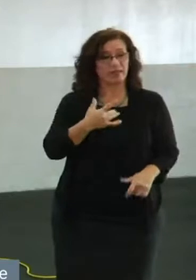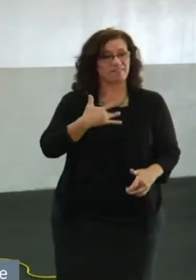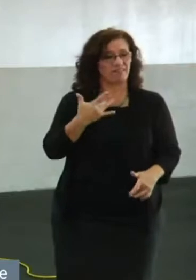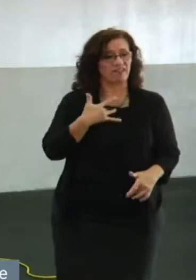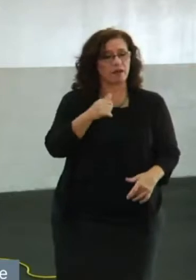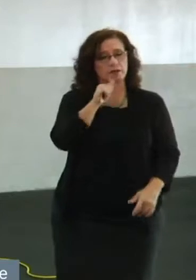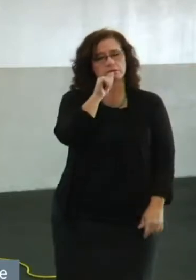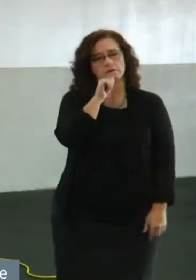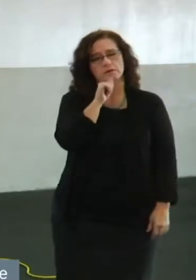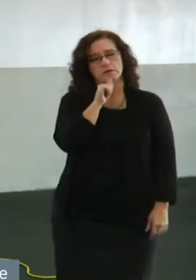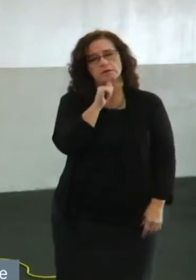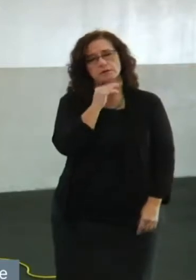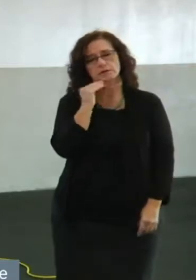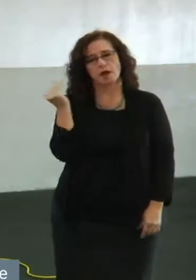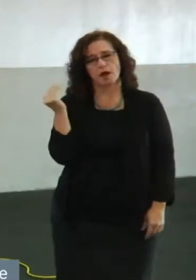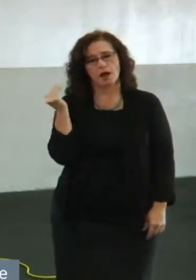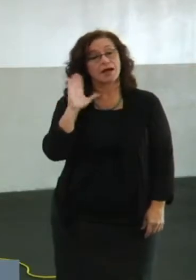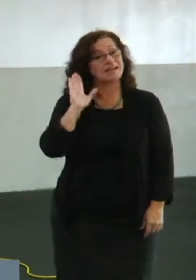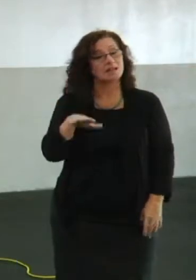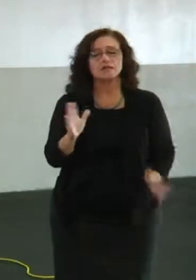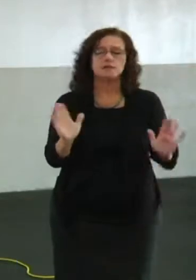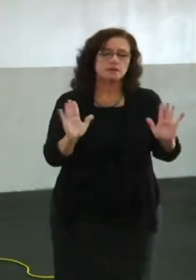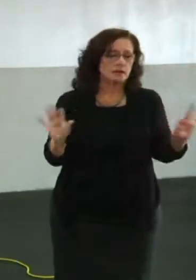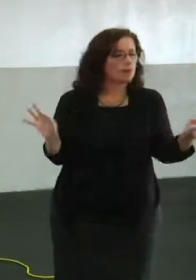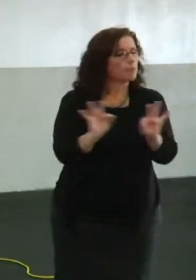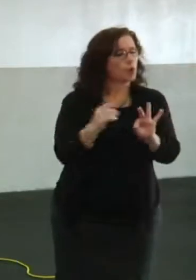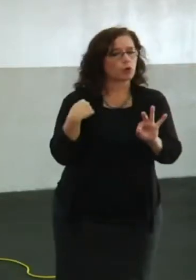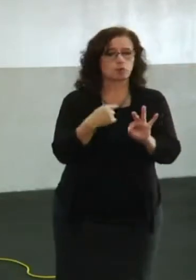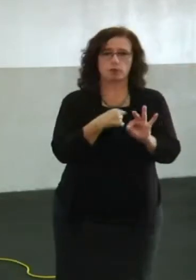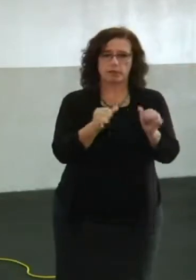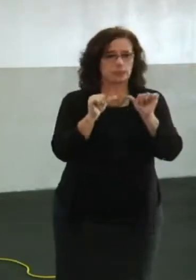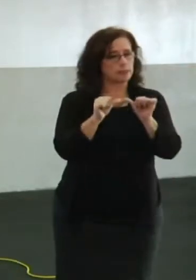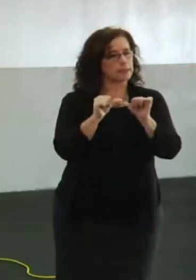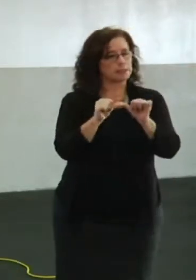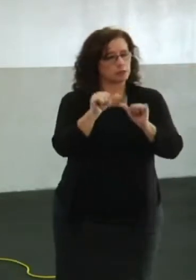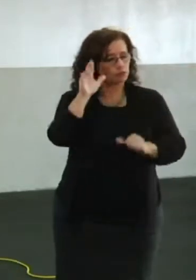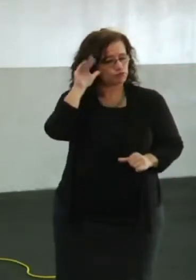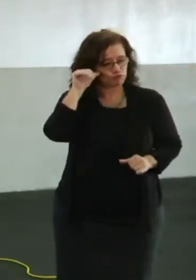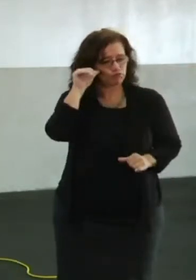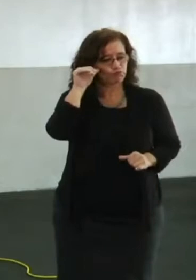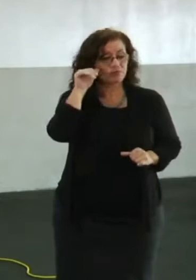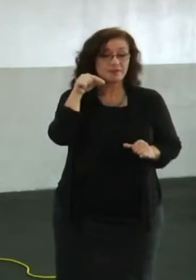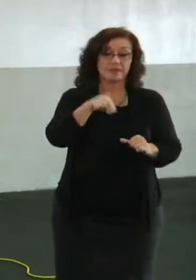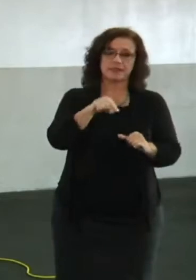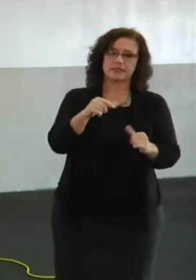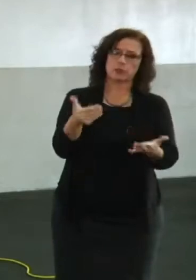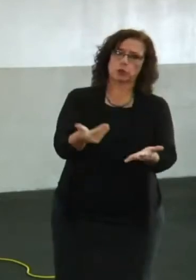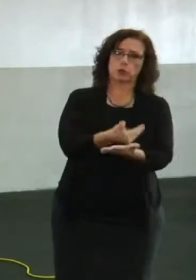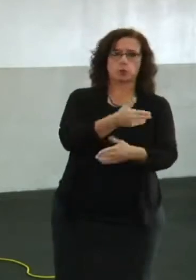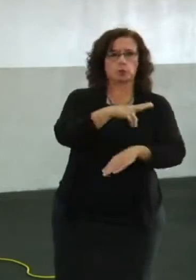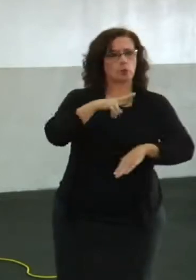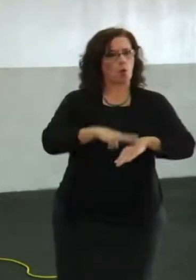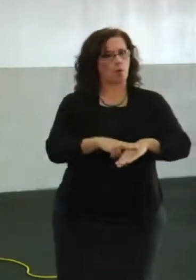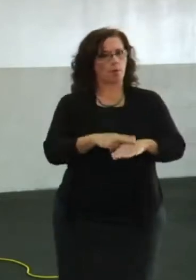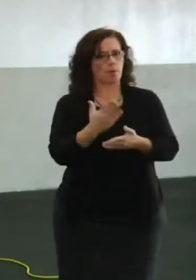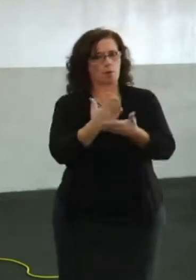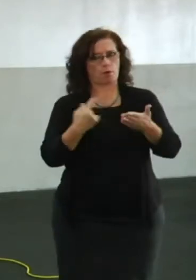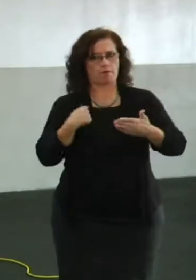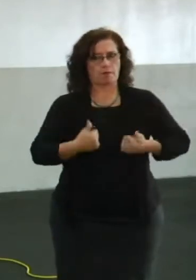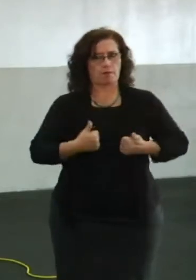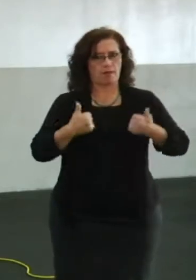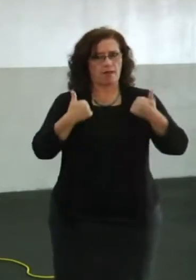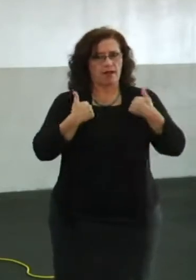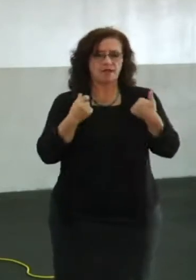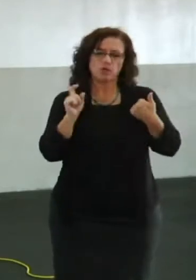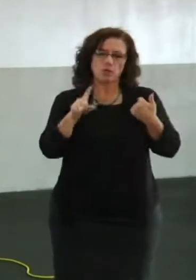that we continue to push through with this. This is the new way of life, and we kind of just have to adjust for it for now. However, it is